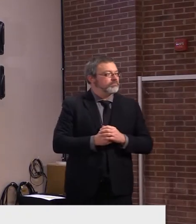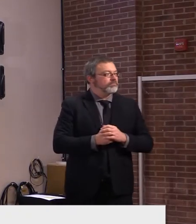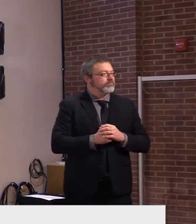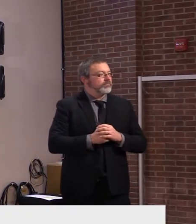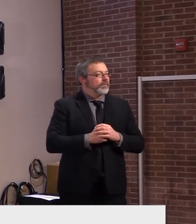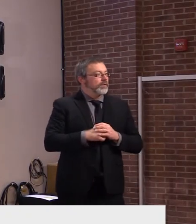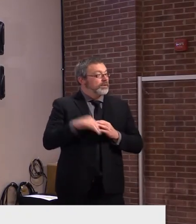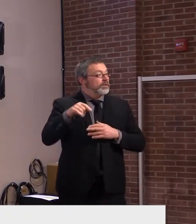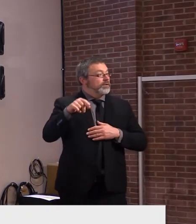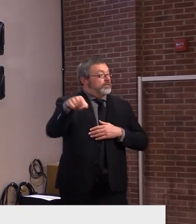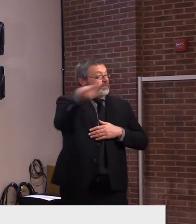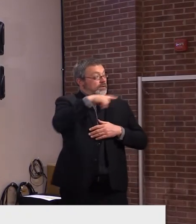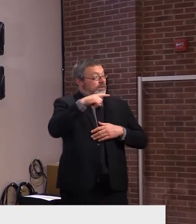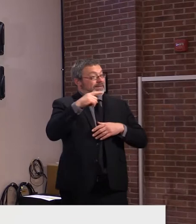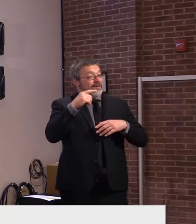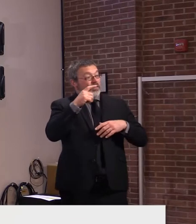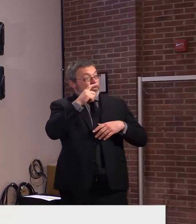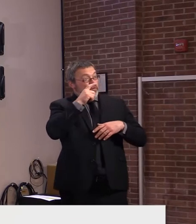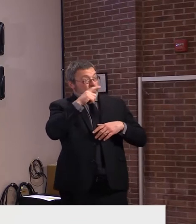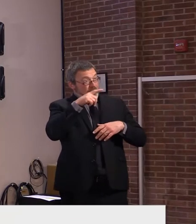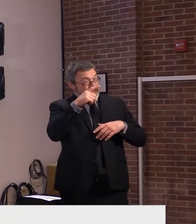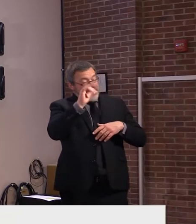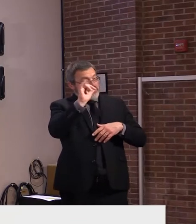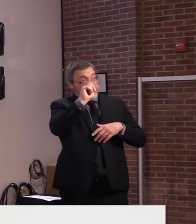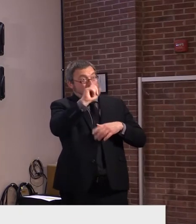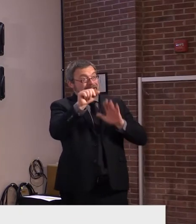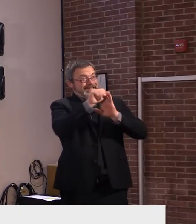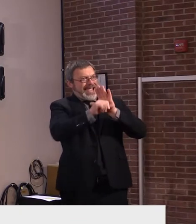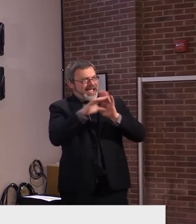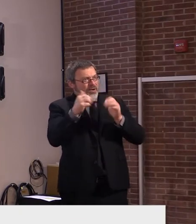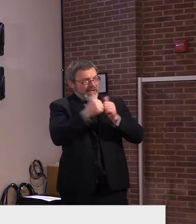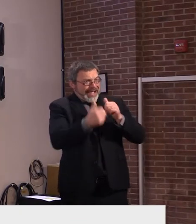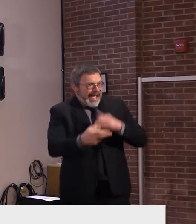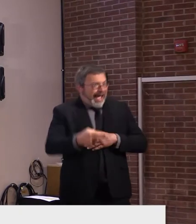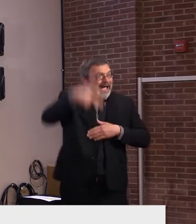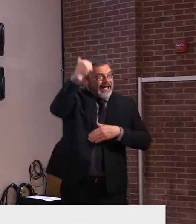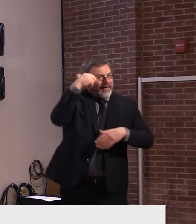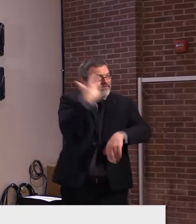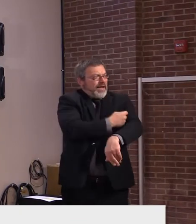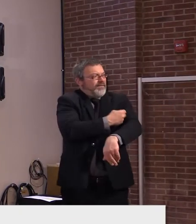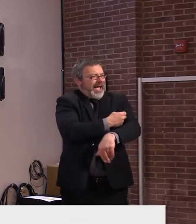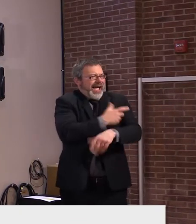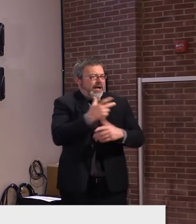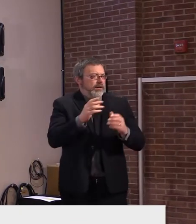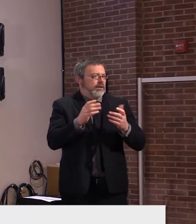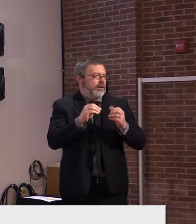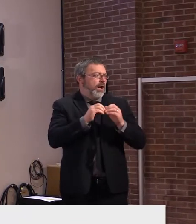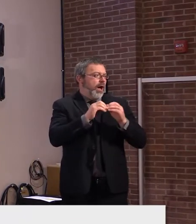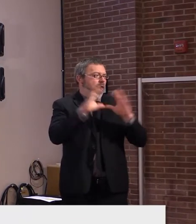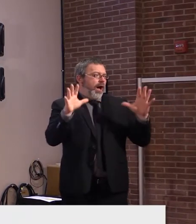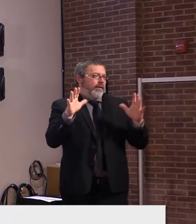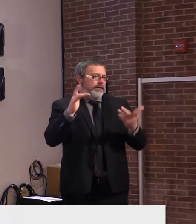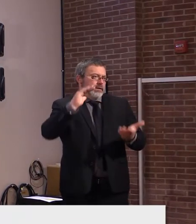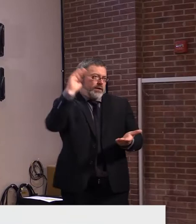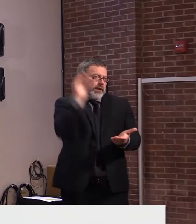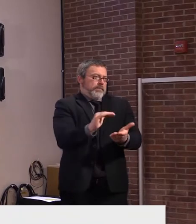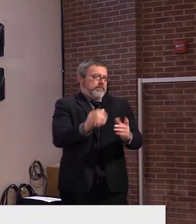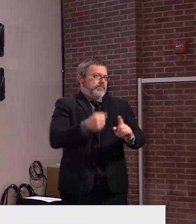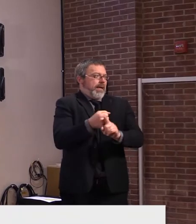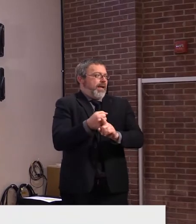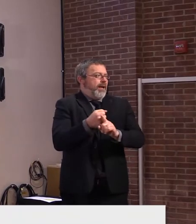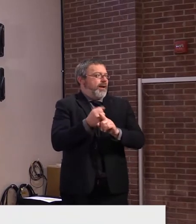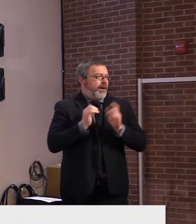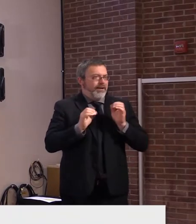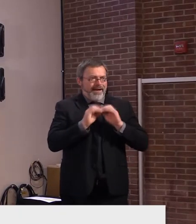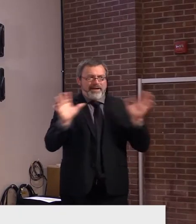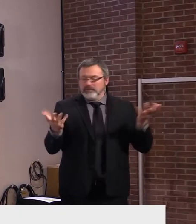on this slide, what you can see is that dramatic difference between those states that were not as well vaccinated and how bad the infection rates were, the